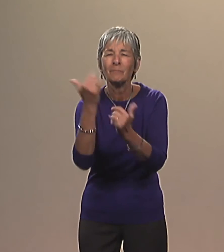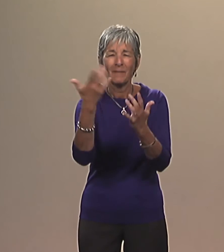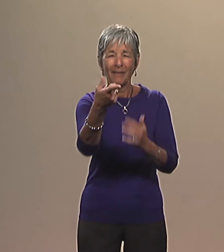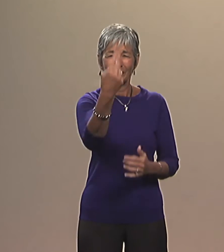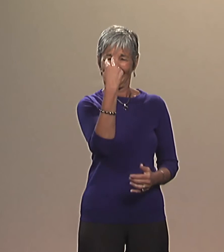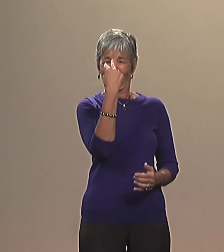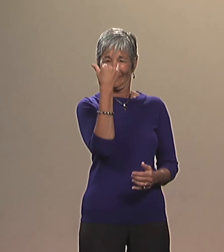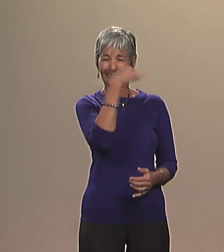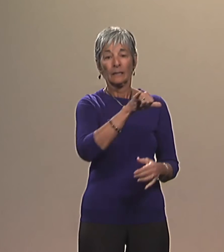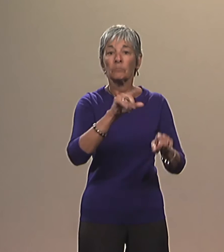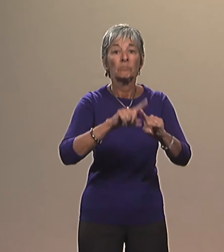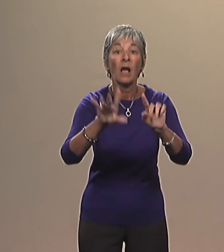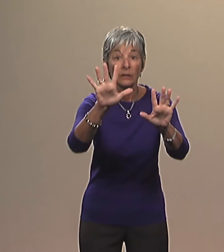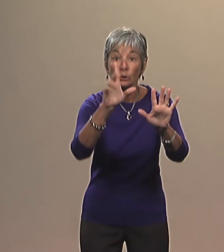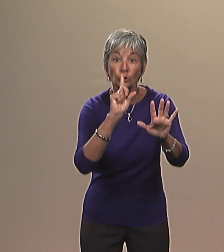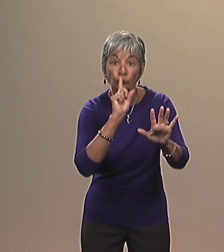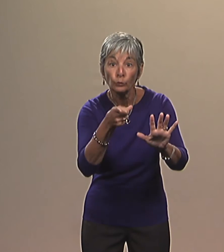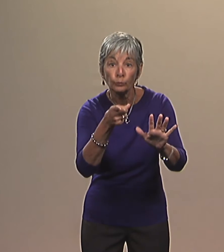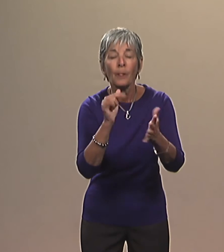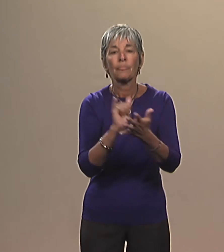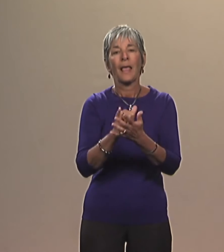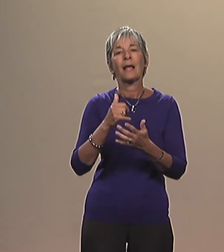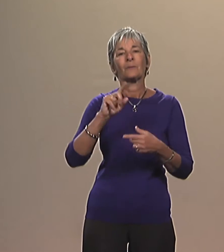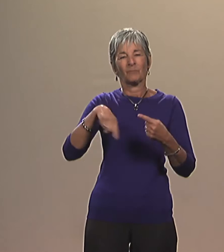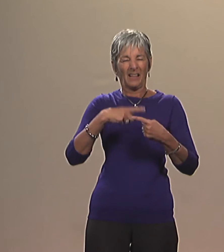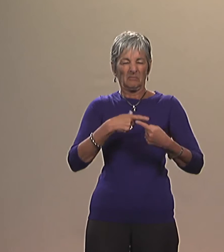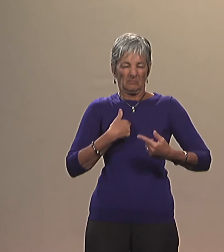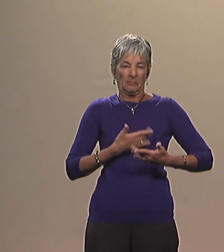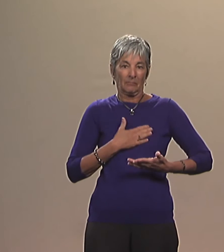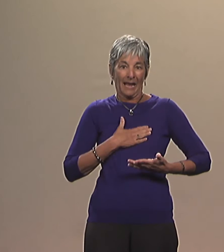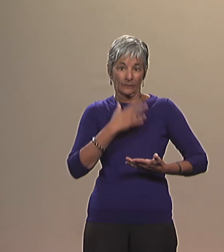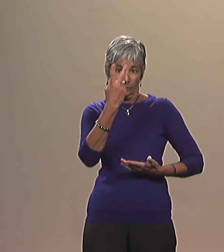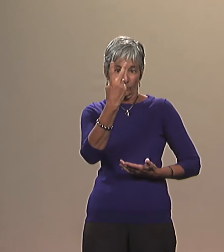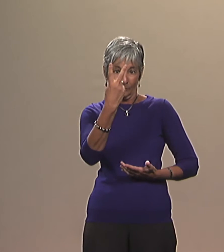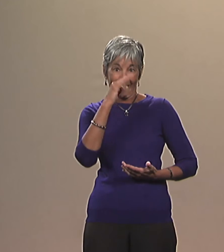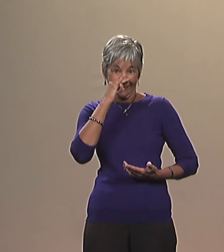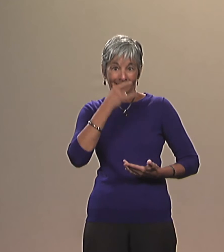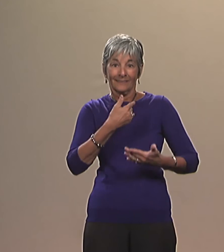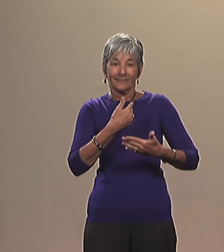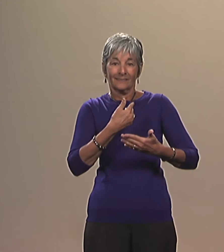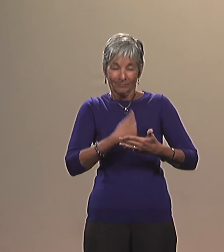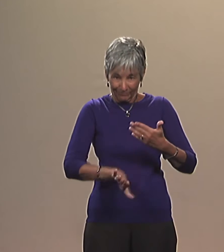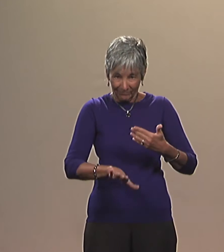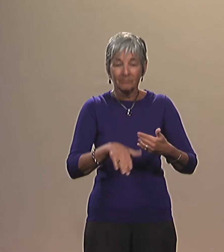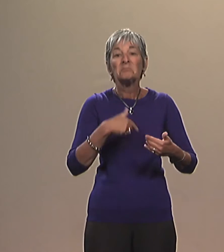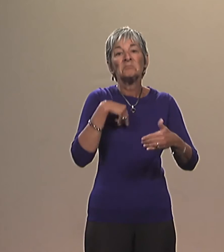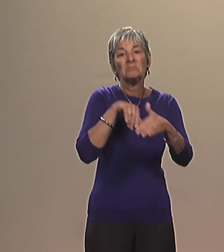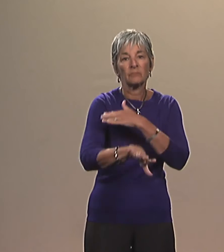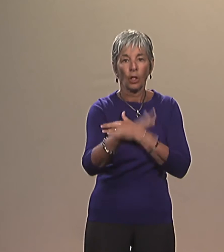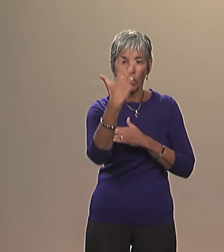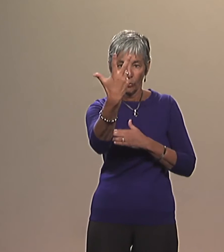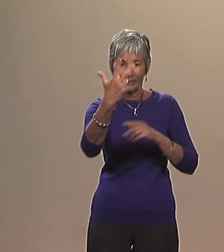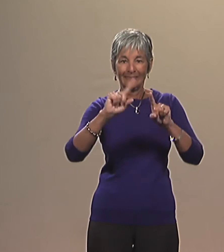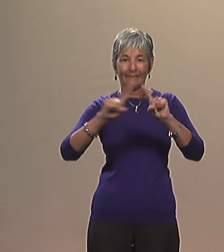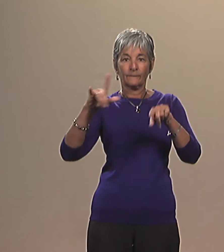you think this is silly, but when my own children were born, I was involved in 3 different early intervention programs.